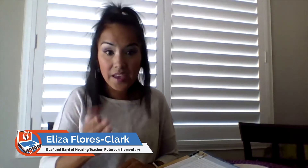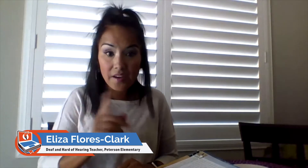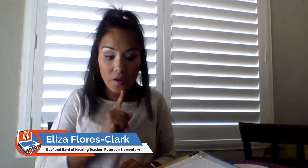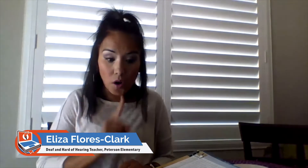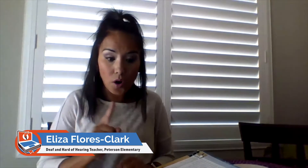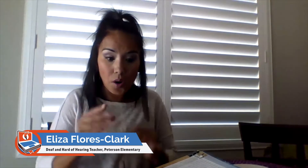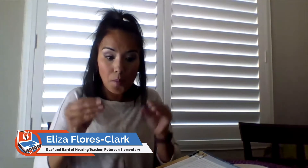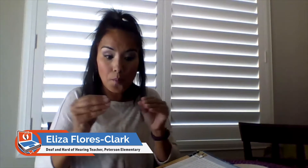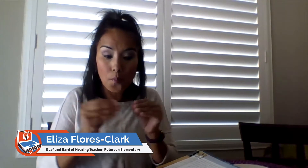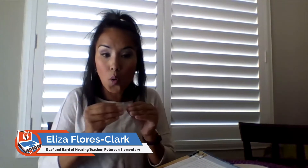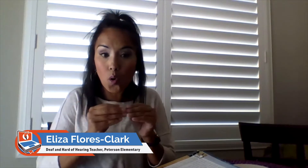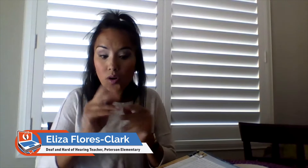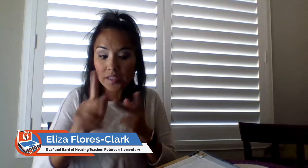There are